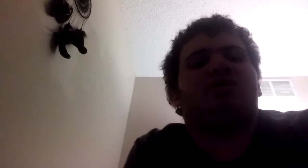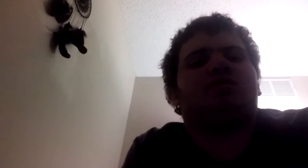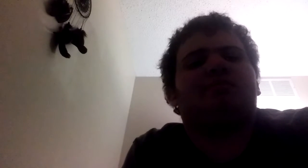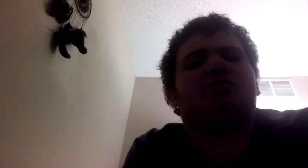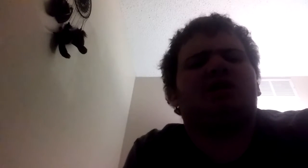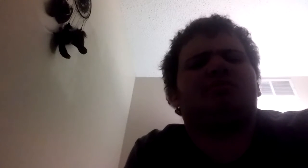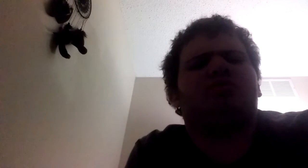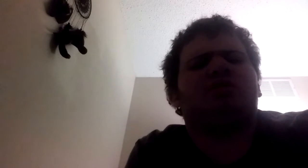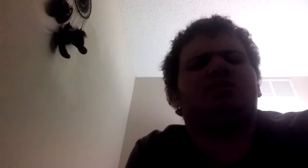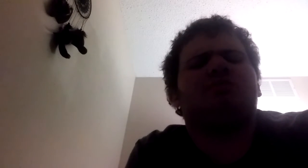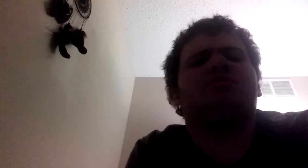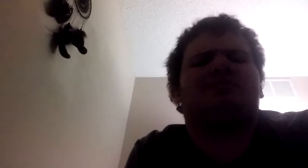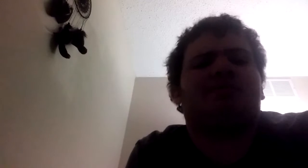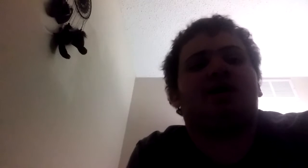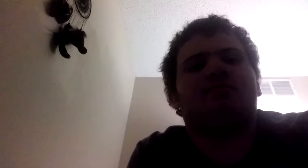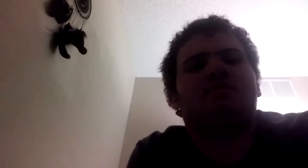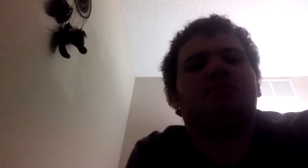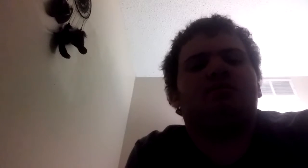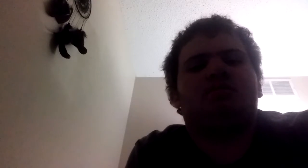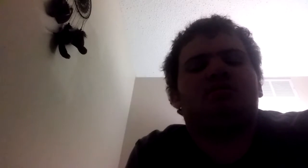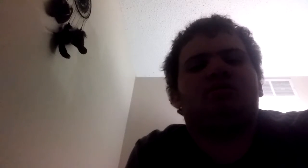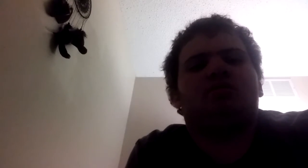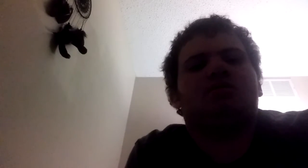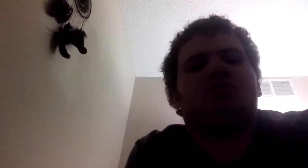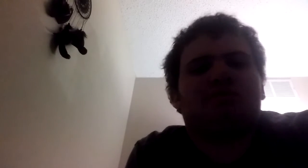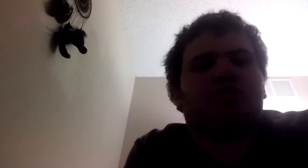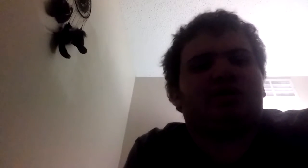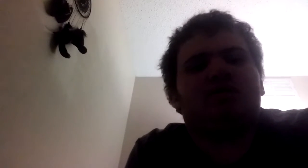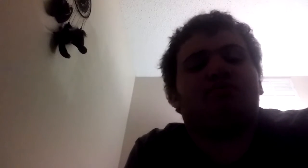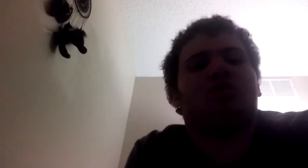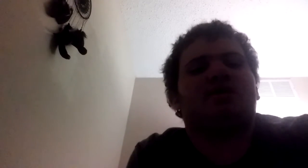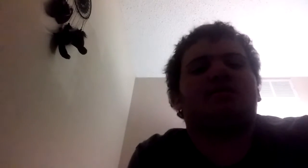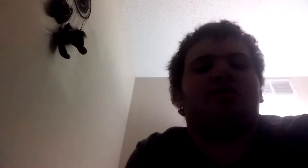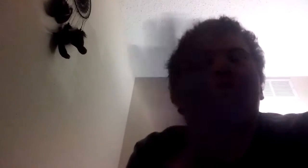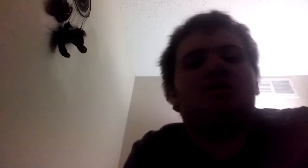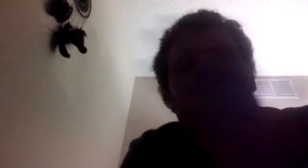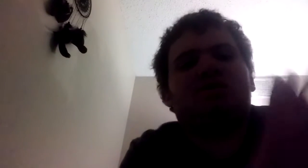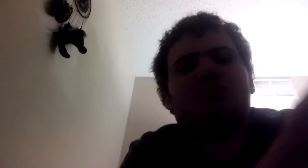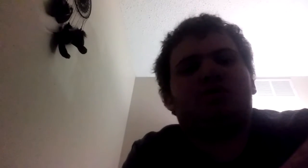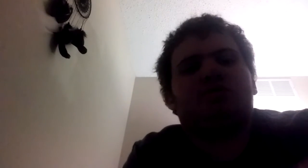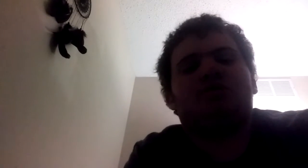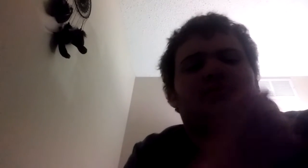Wait, number five. Number three, Foreman. Sorry, not number one, number